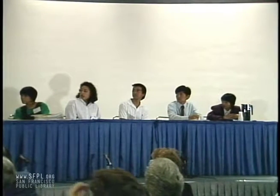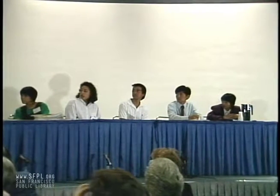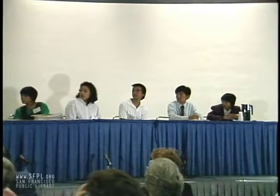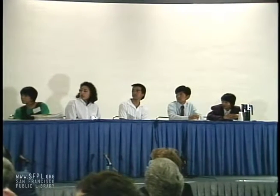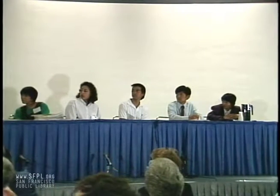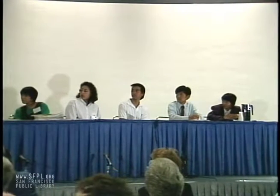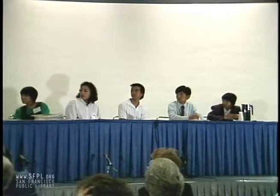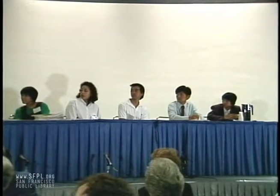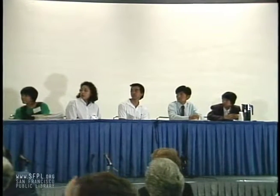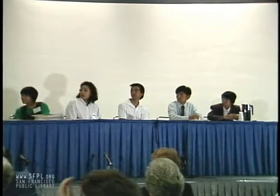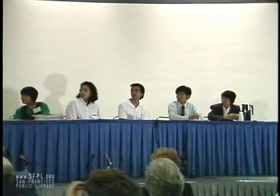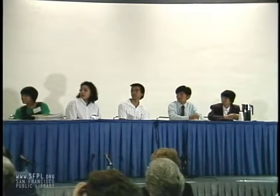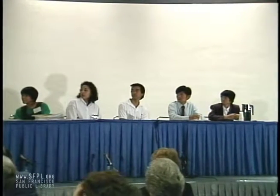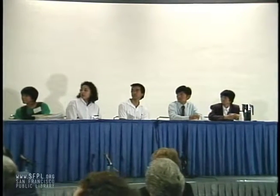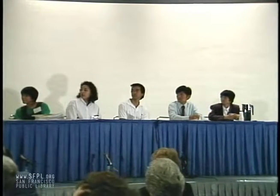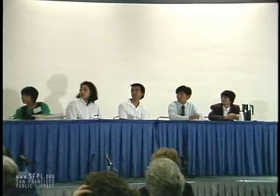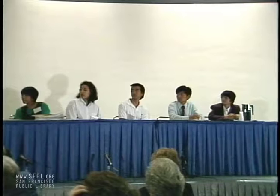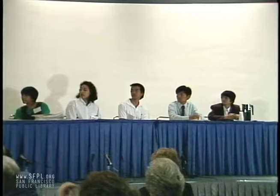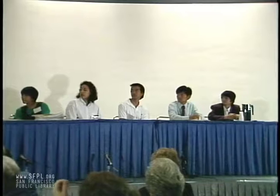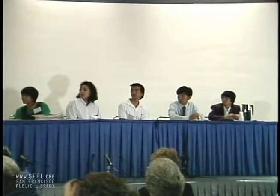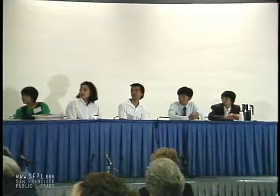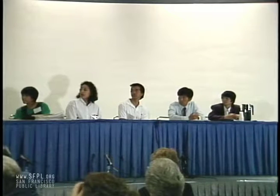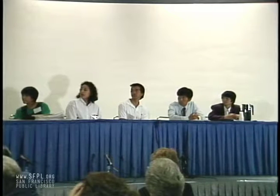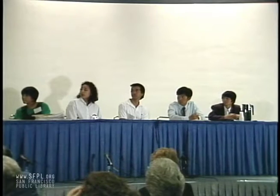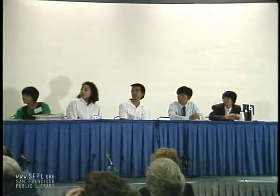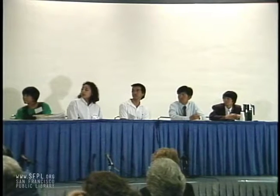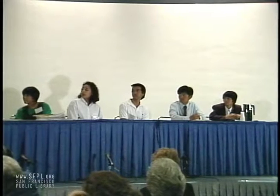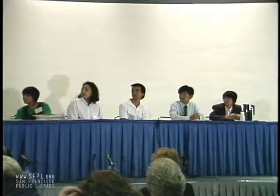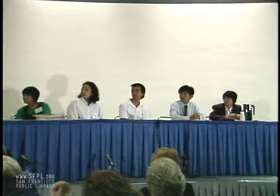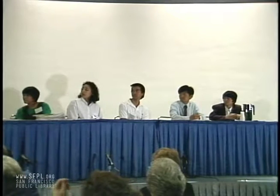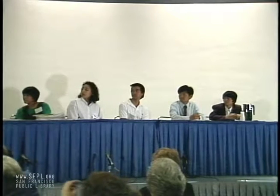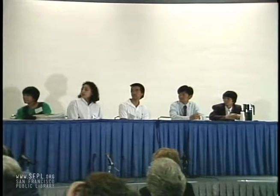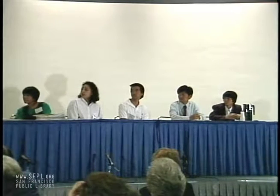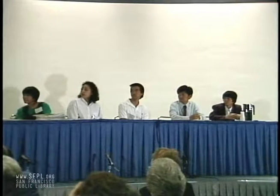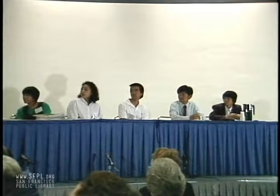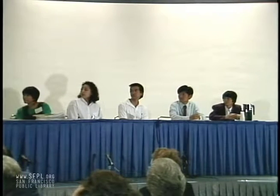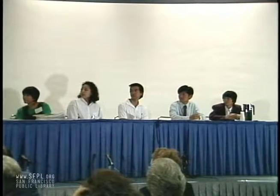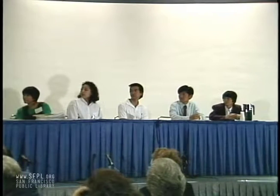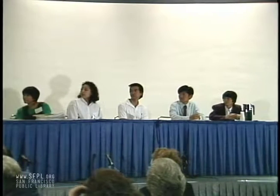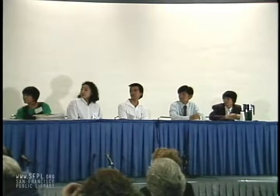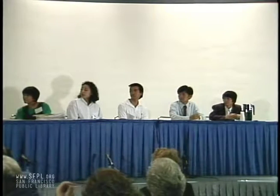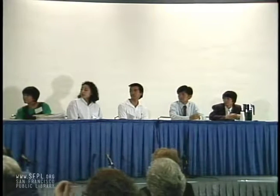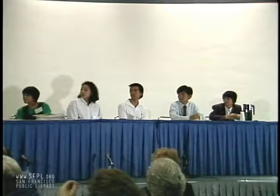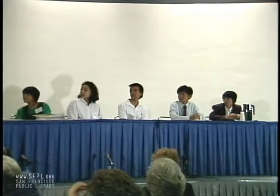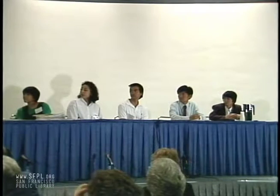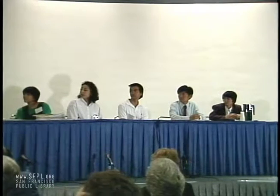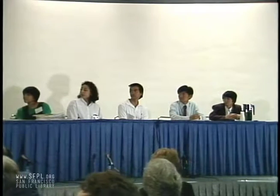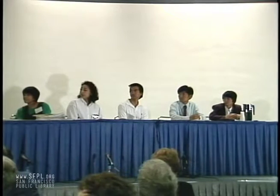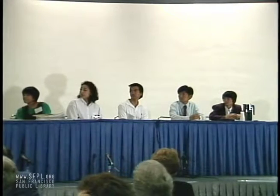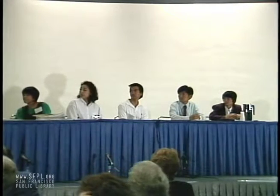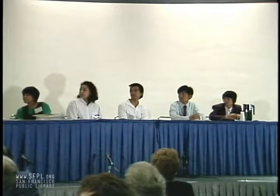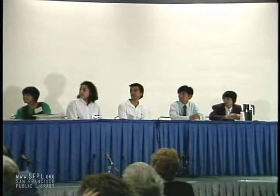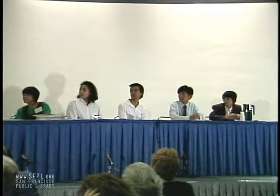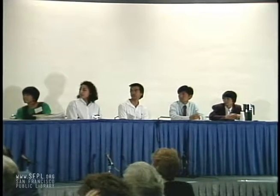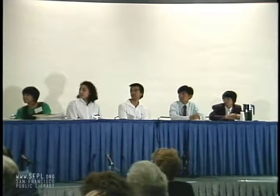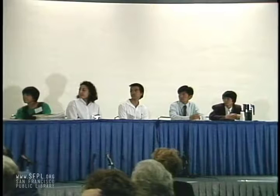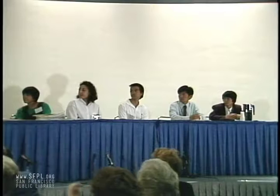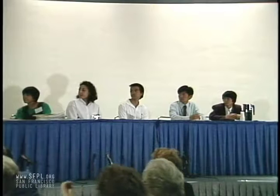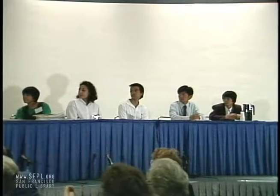Peter Tam is also from Hong Kong. He came to the United States when he was a